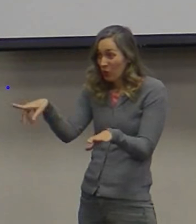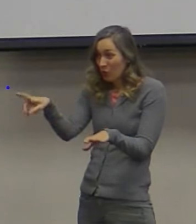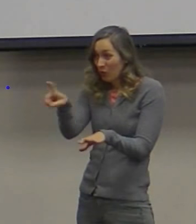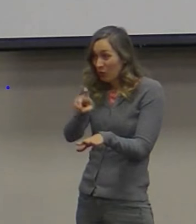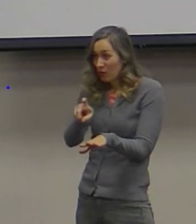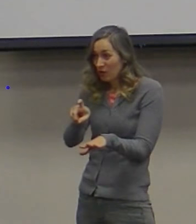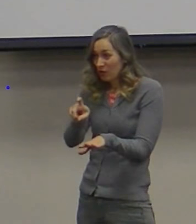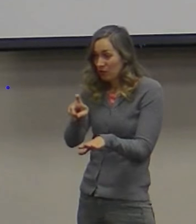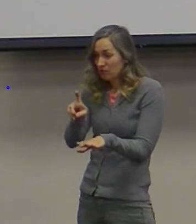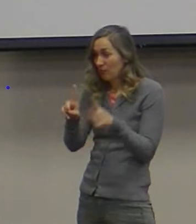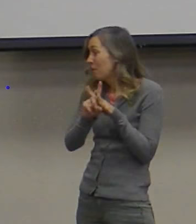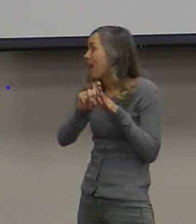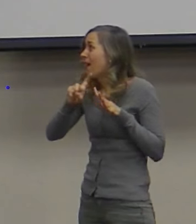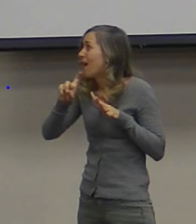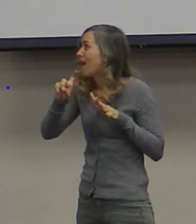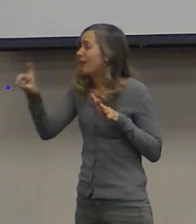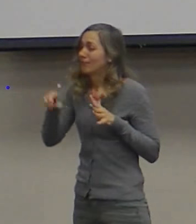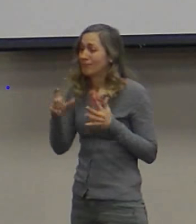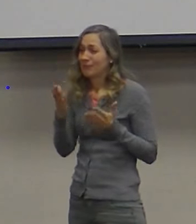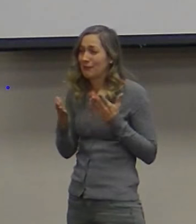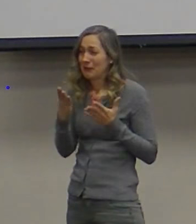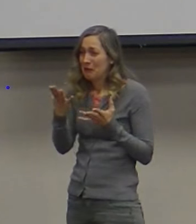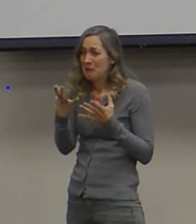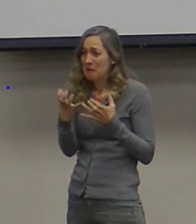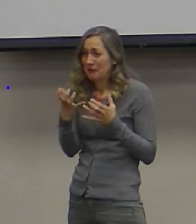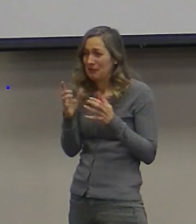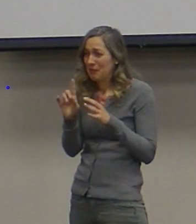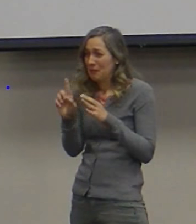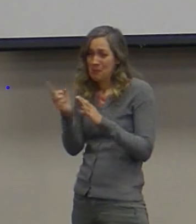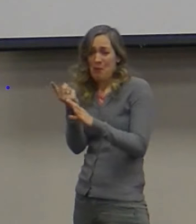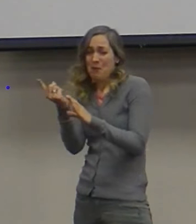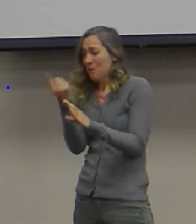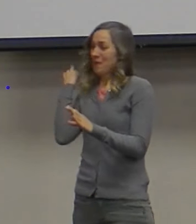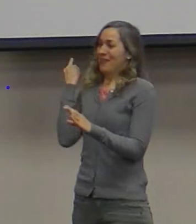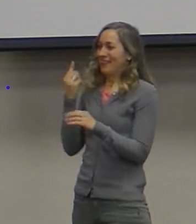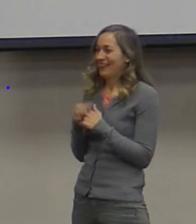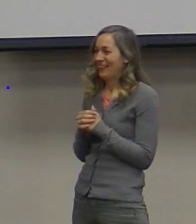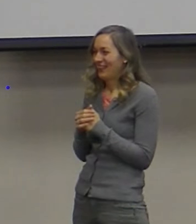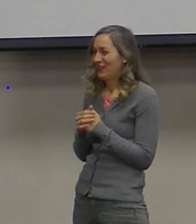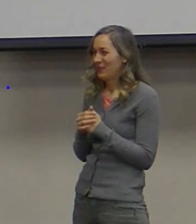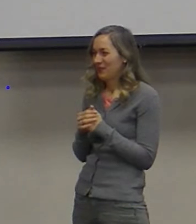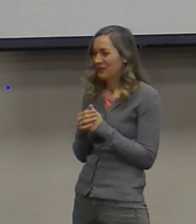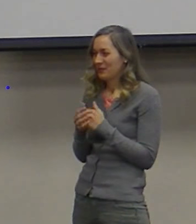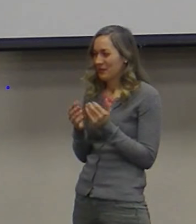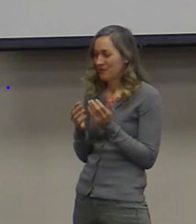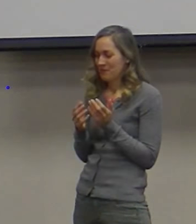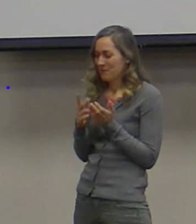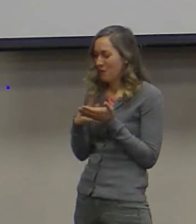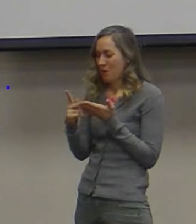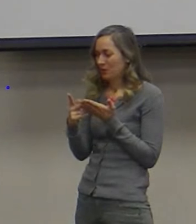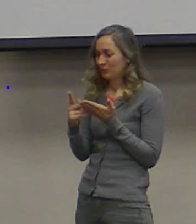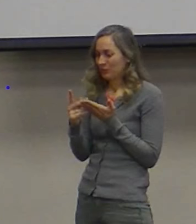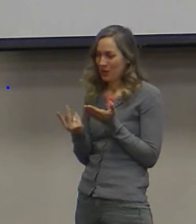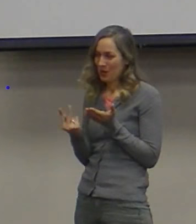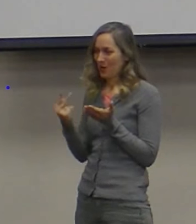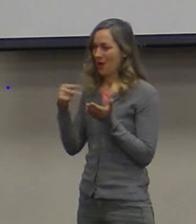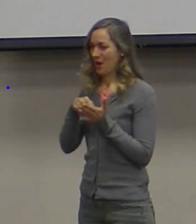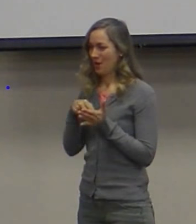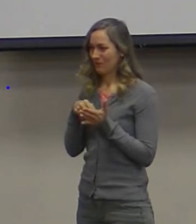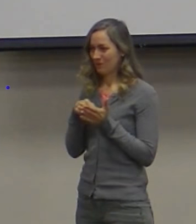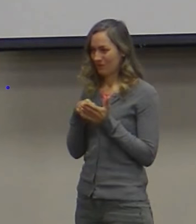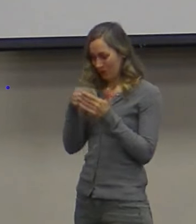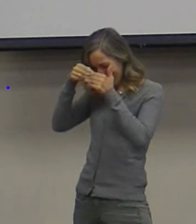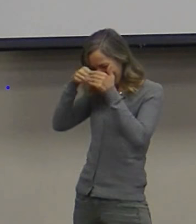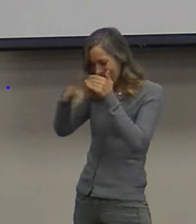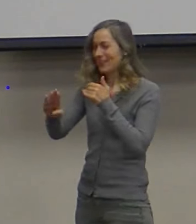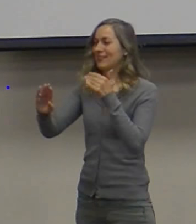We might run. We might want to turn and go the other way. Paul got up and he went right back into that